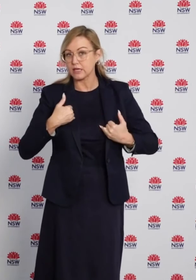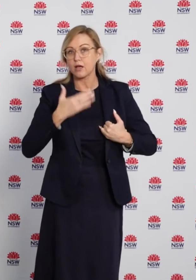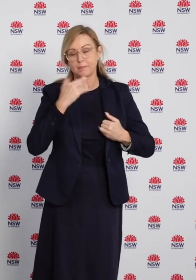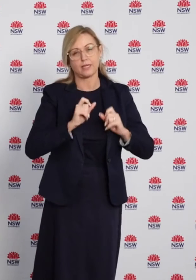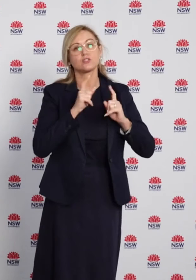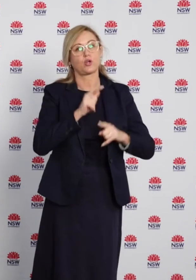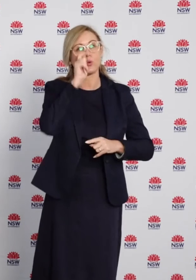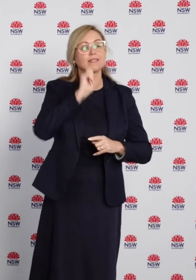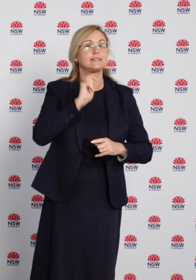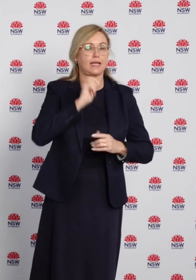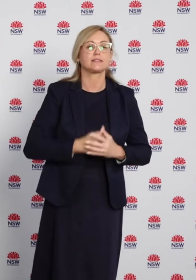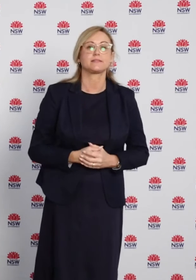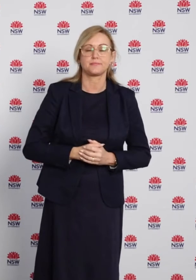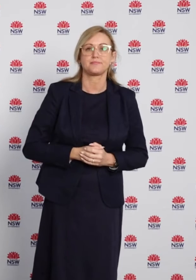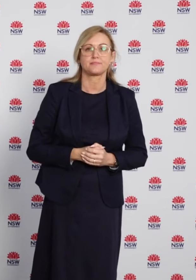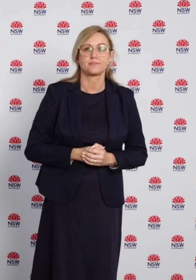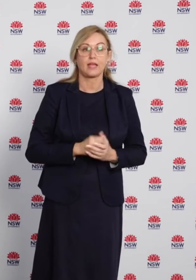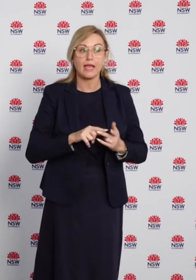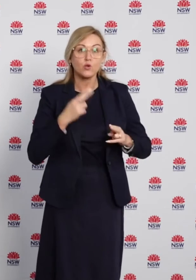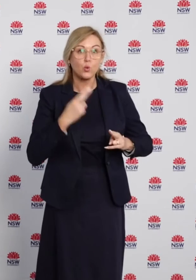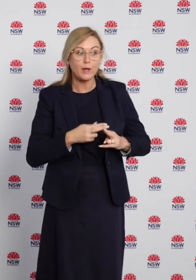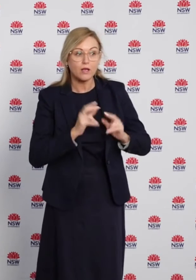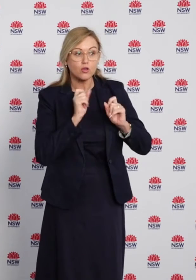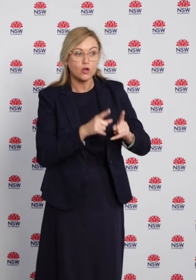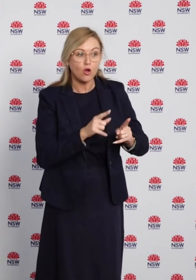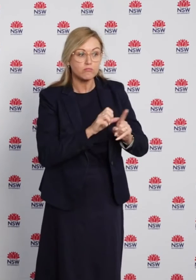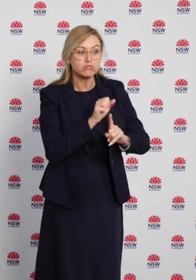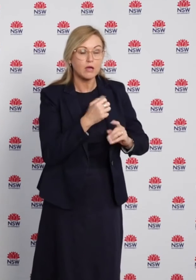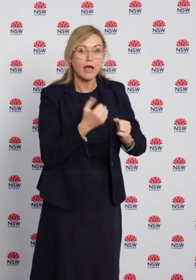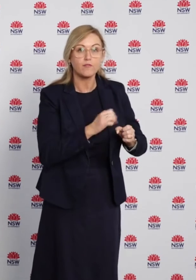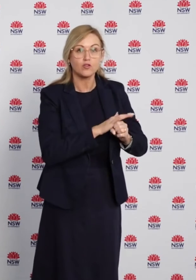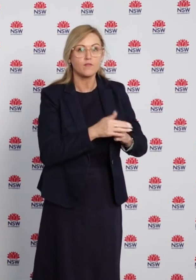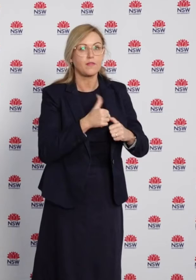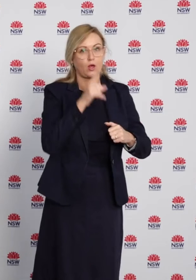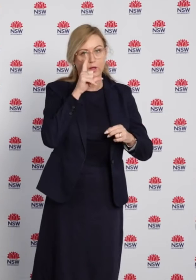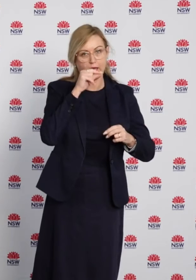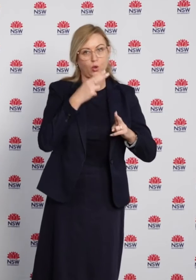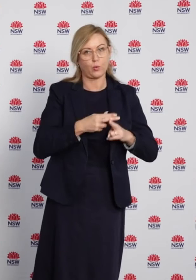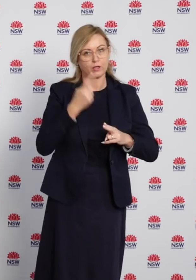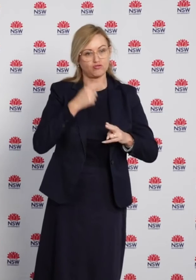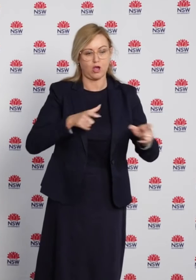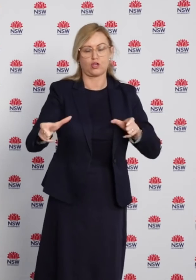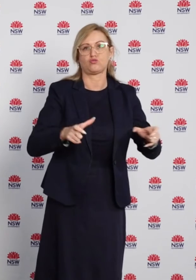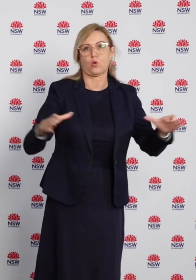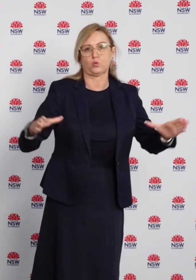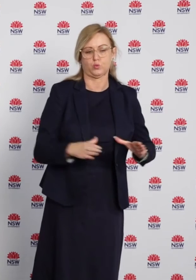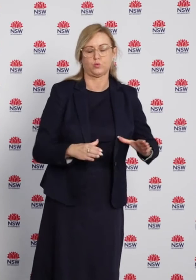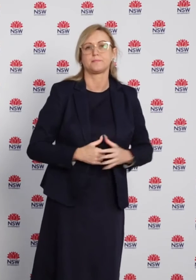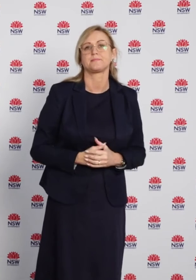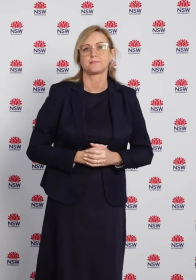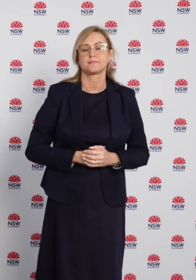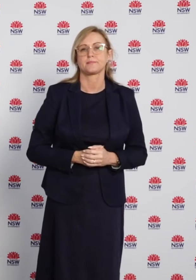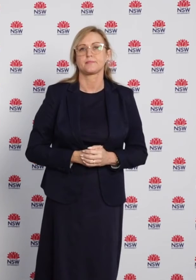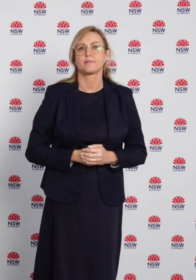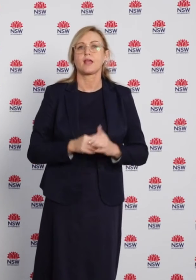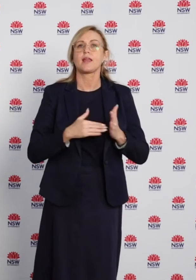you get tested, the faster we can get on to controlling outbreaks. I just want to give you a breakdown